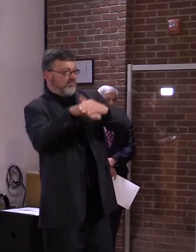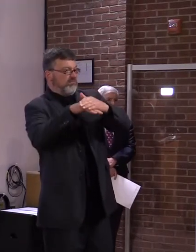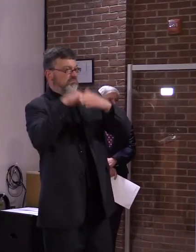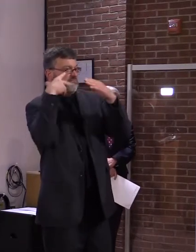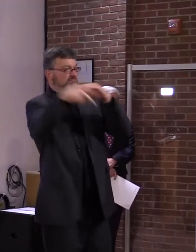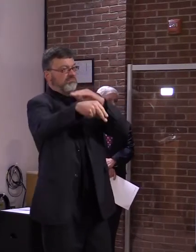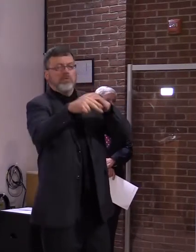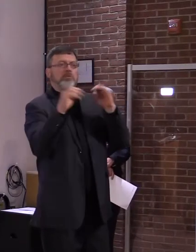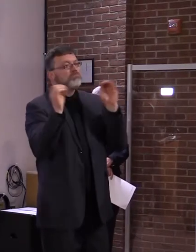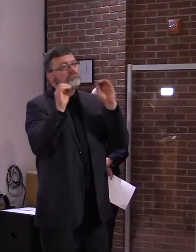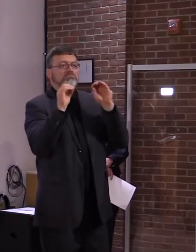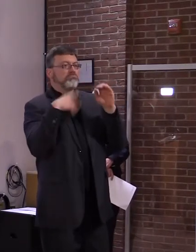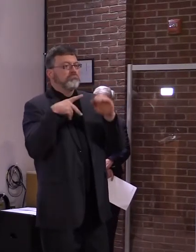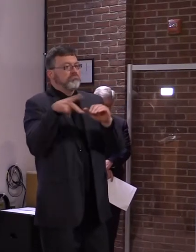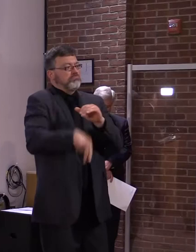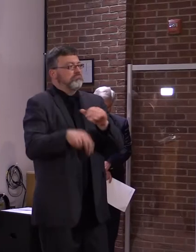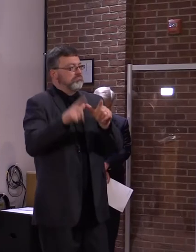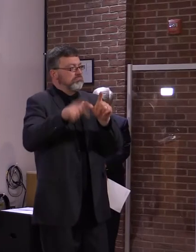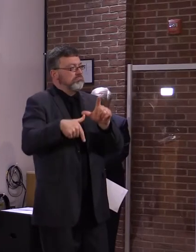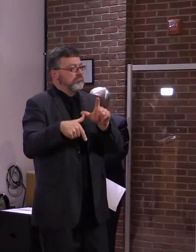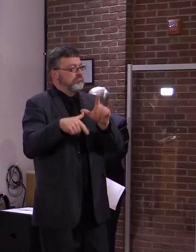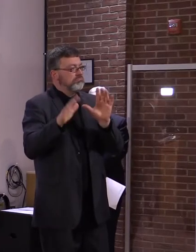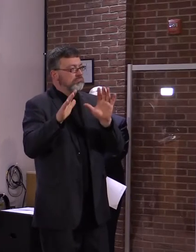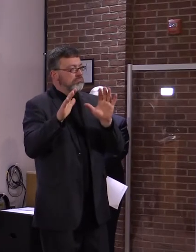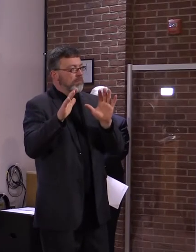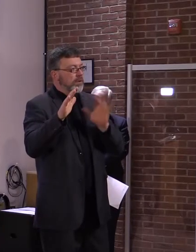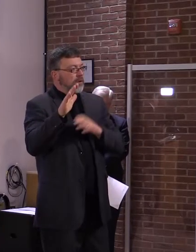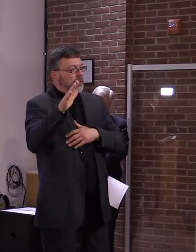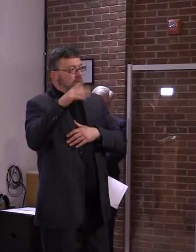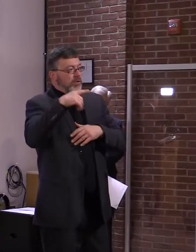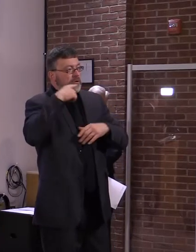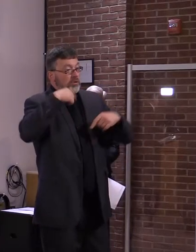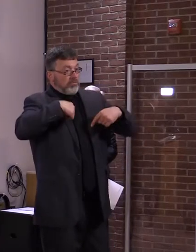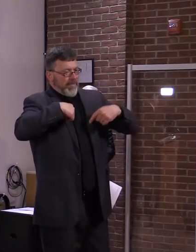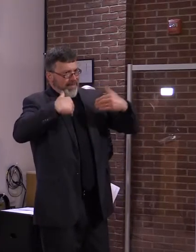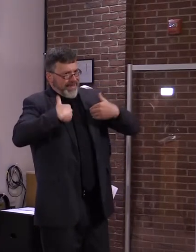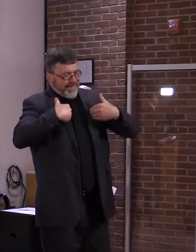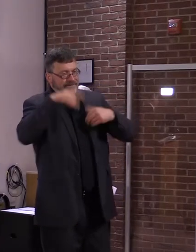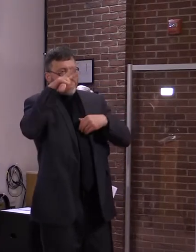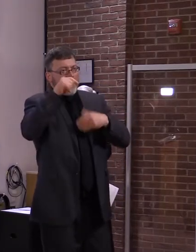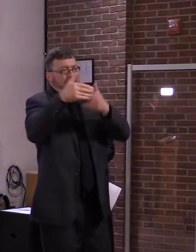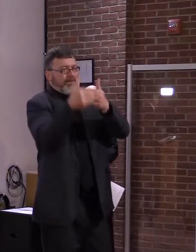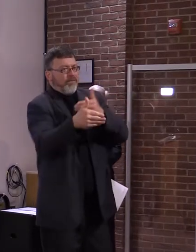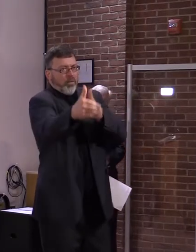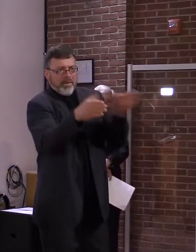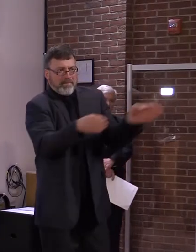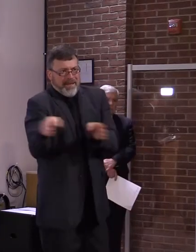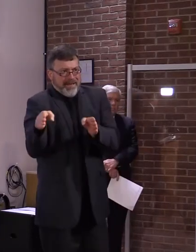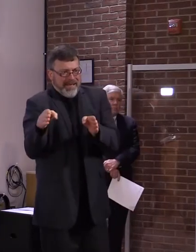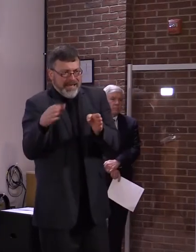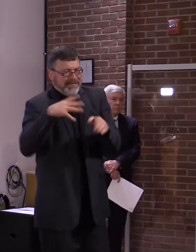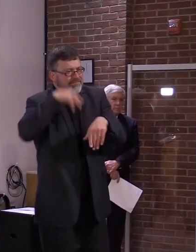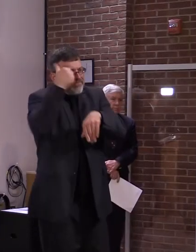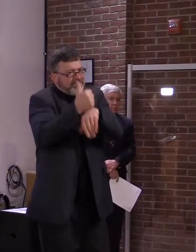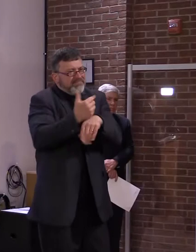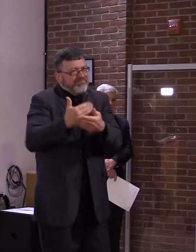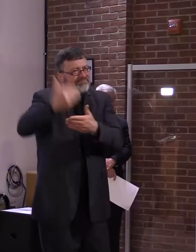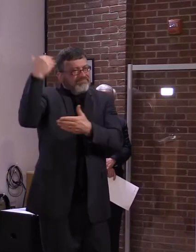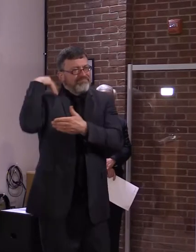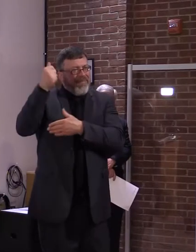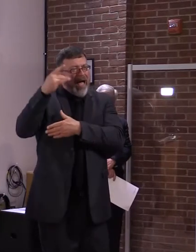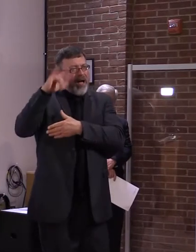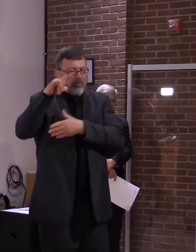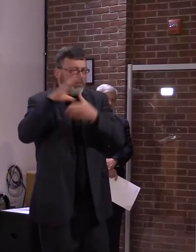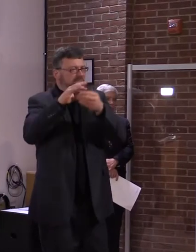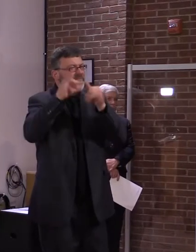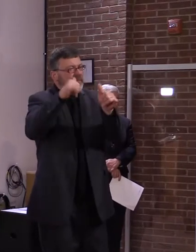plan that was put into place. So any restrictions in terms of their day-to-day operations still exist. It's just